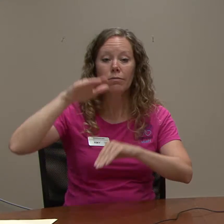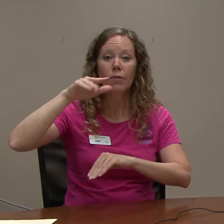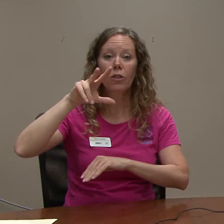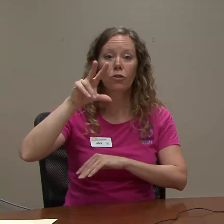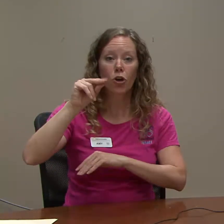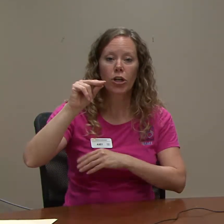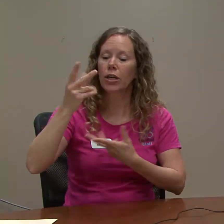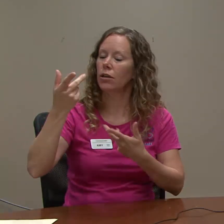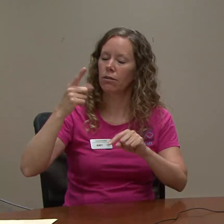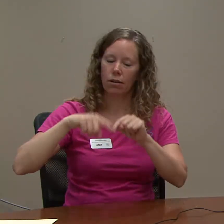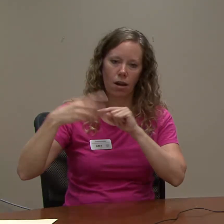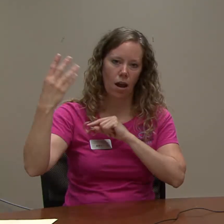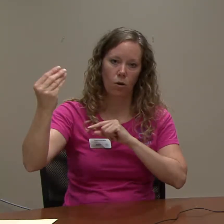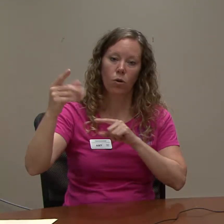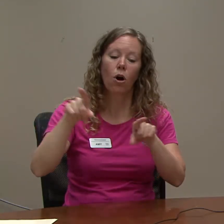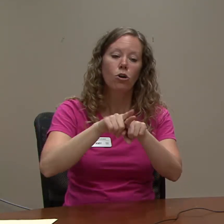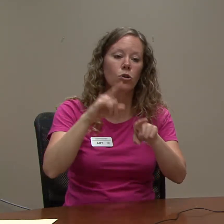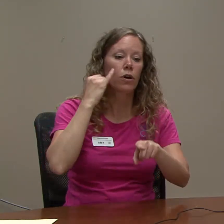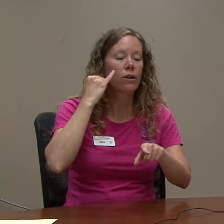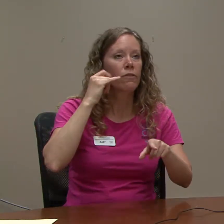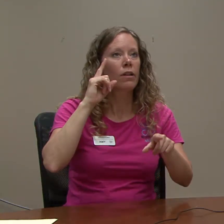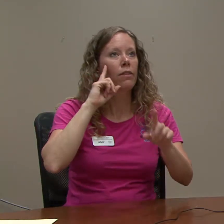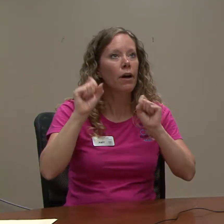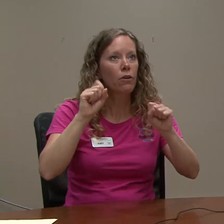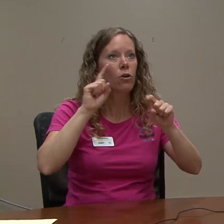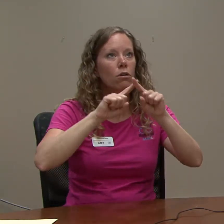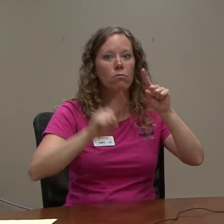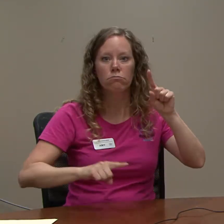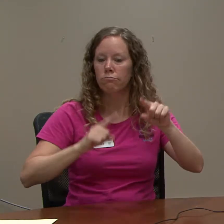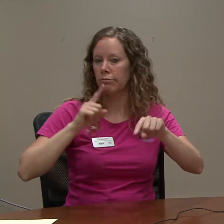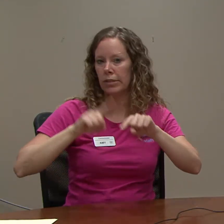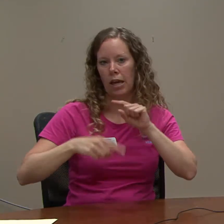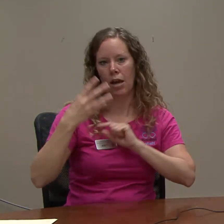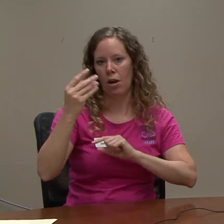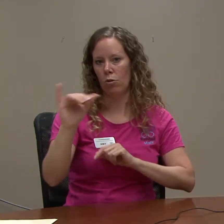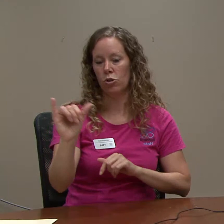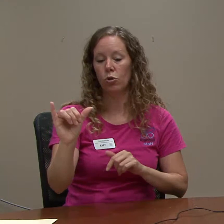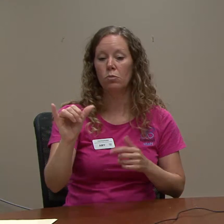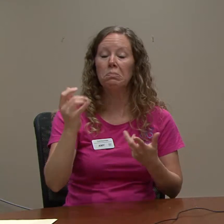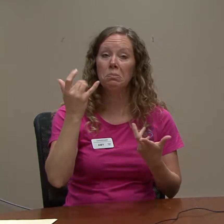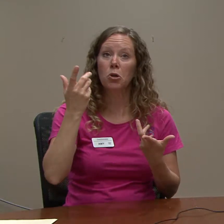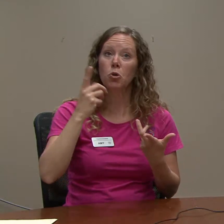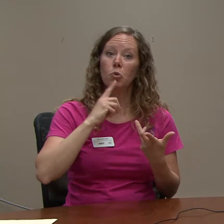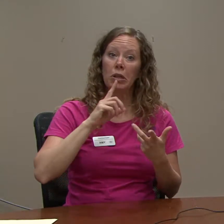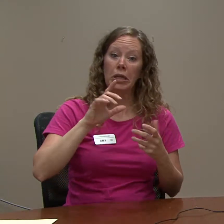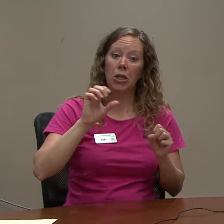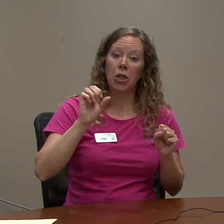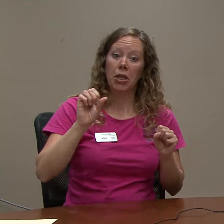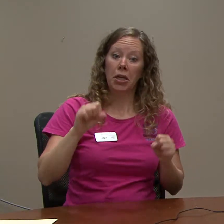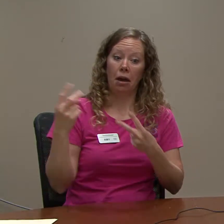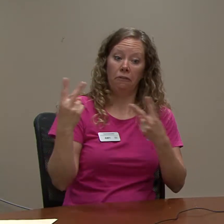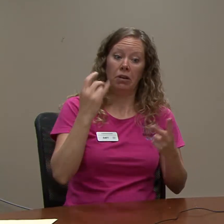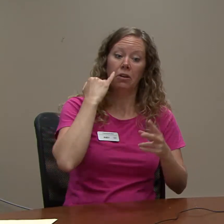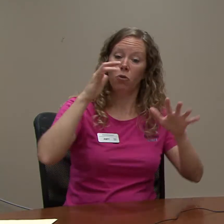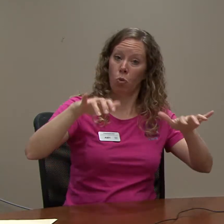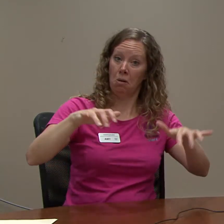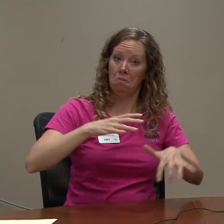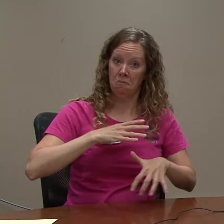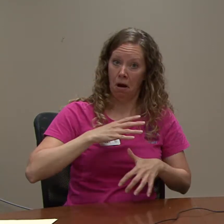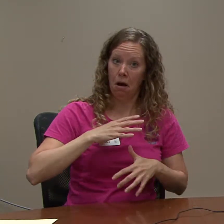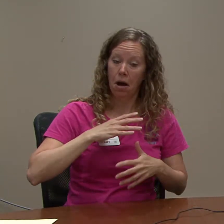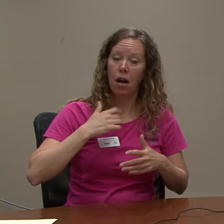there was thunder and lightning, we would cancel a visit. We could do visits in the rain. We have some umbrellas, so that might